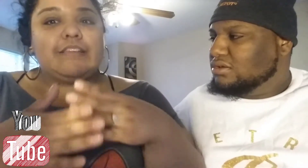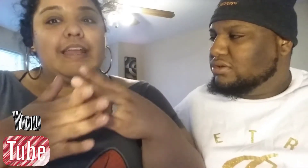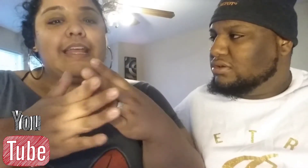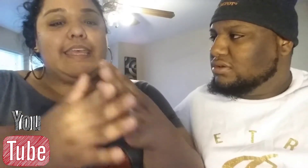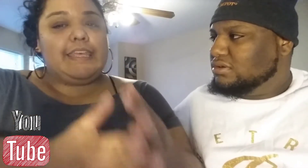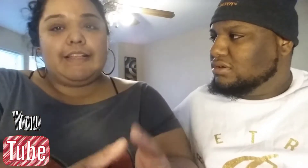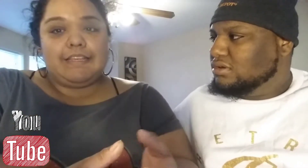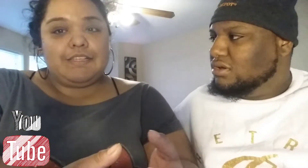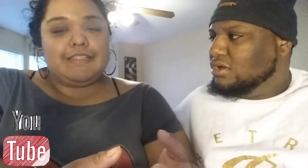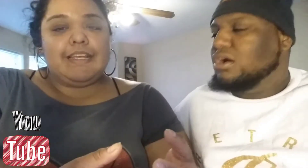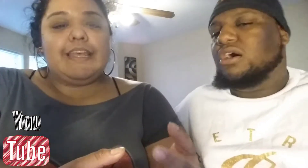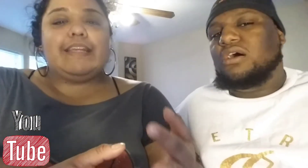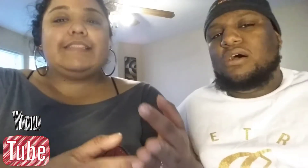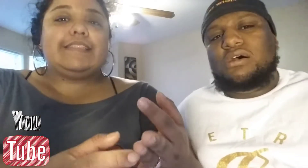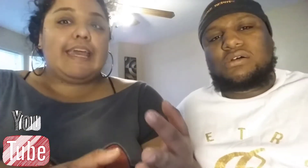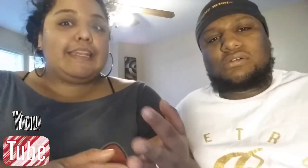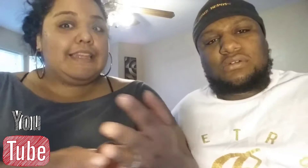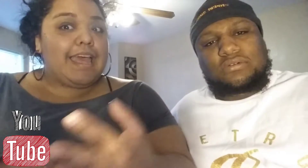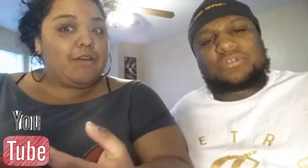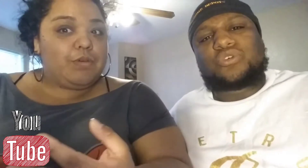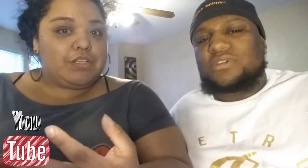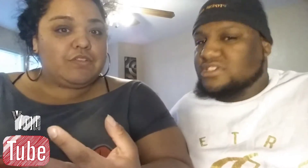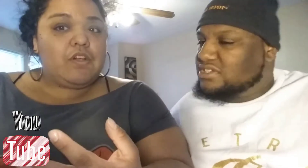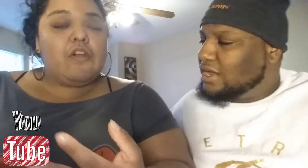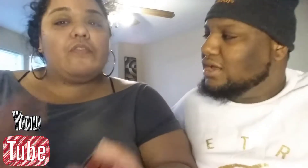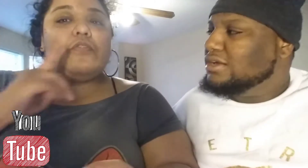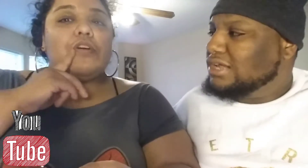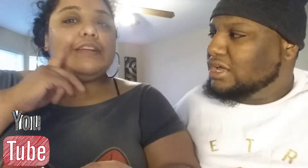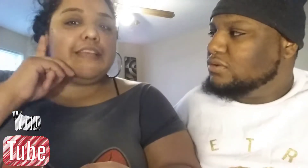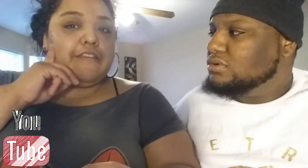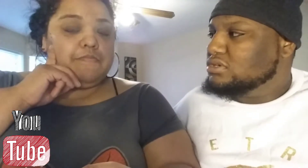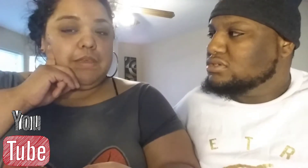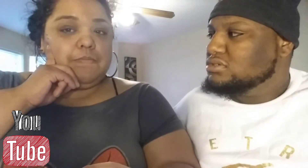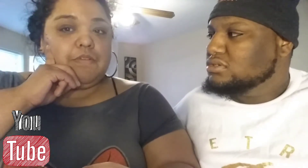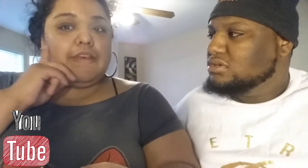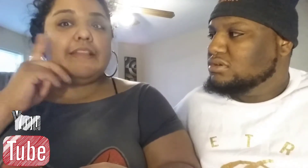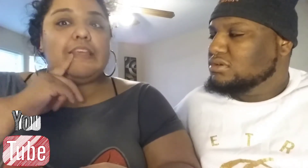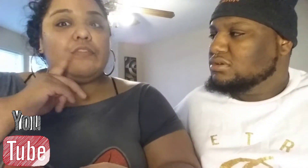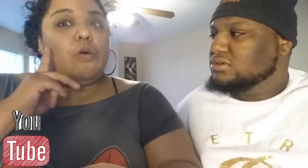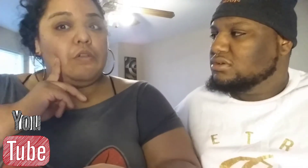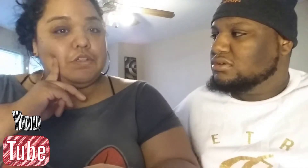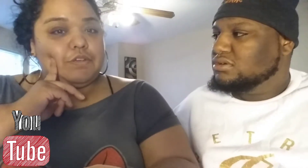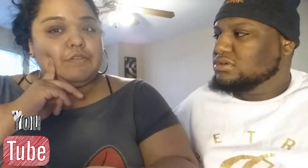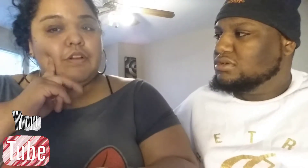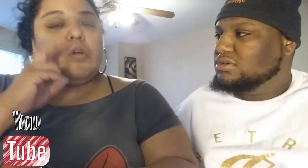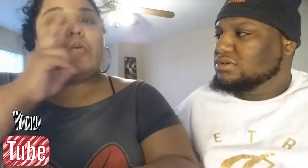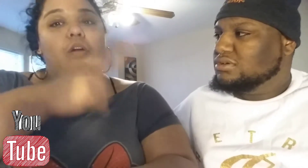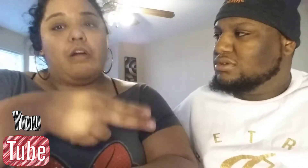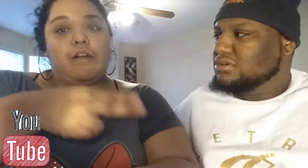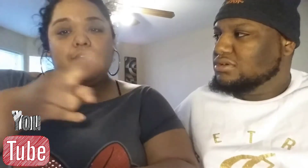not English. It's sign language. We're doing sign language. For deaf people and deaf culture or hard of